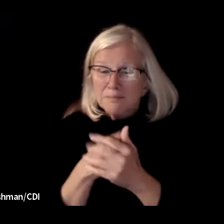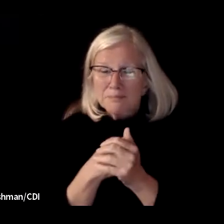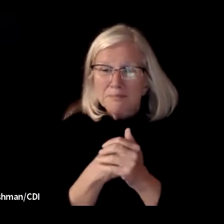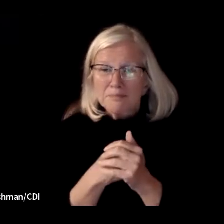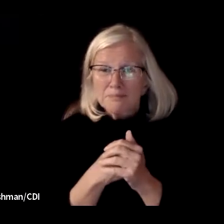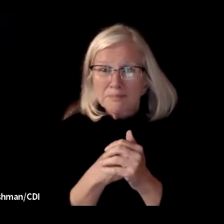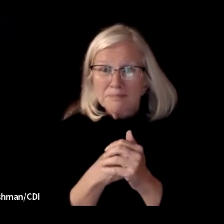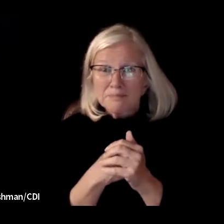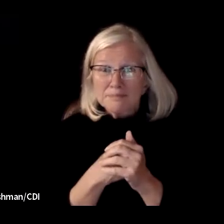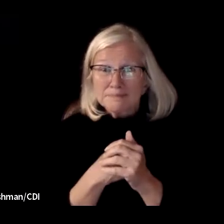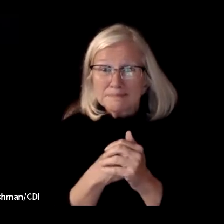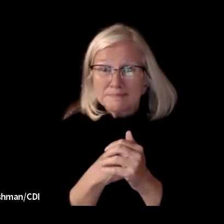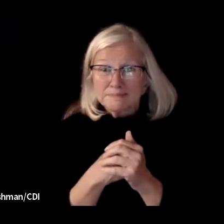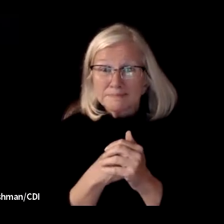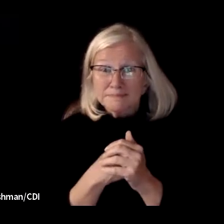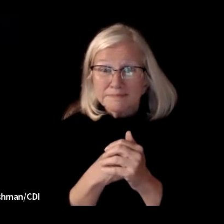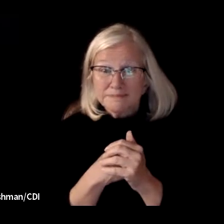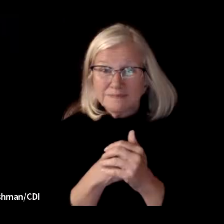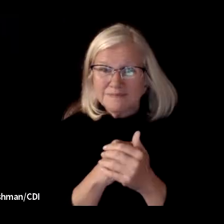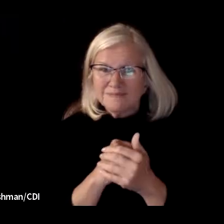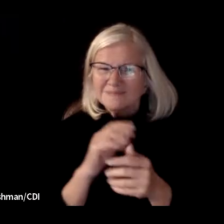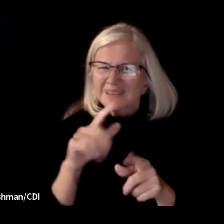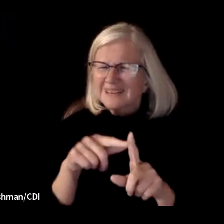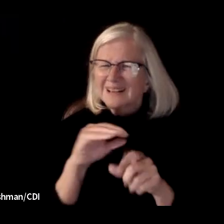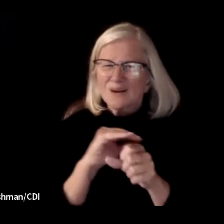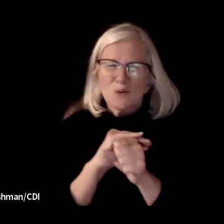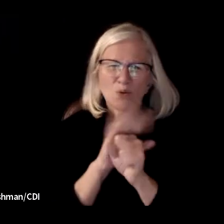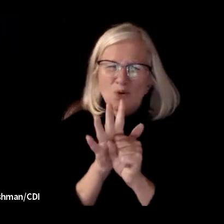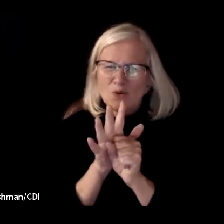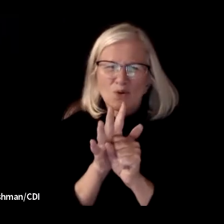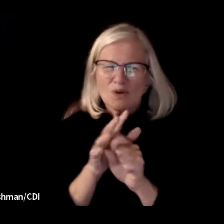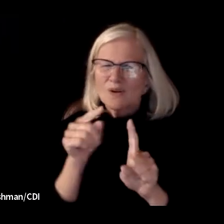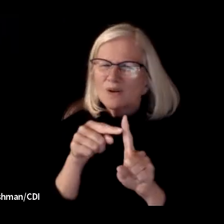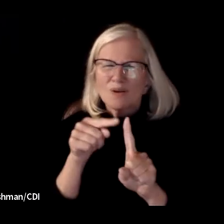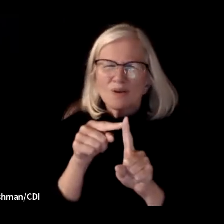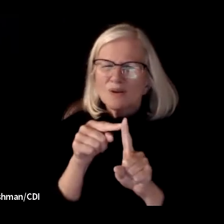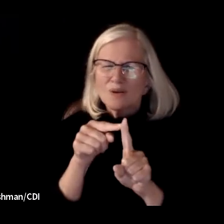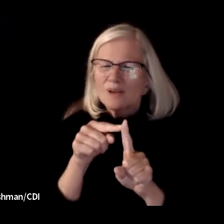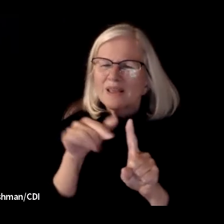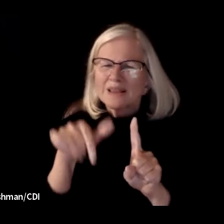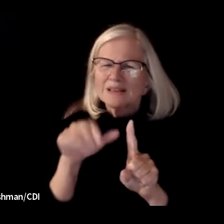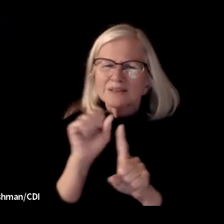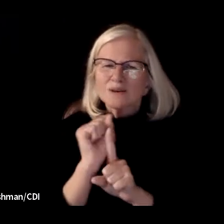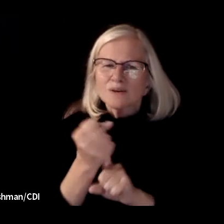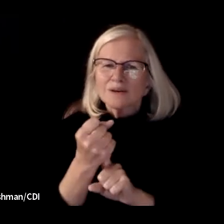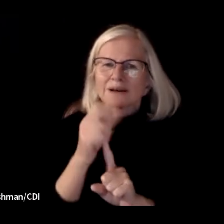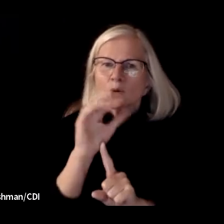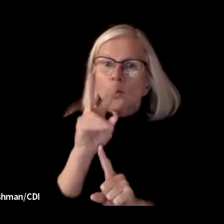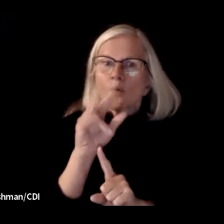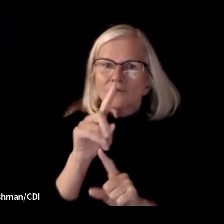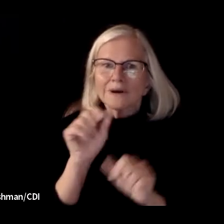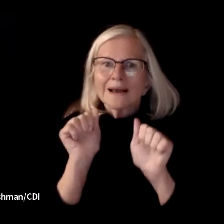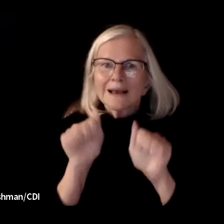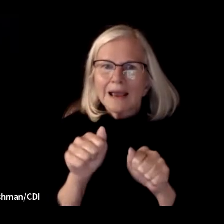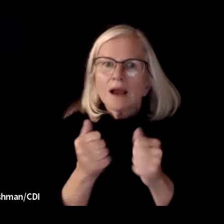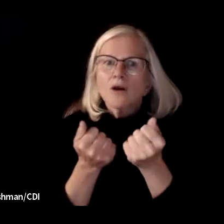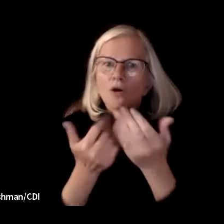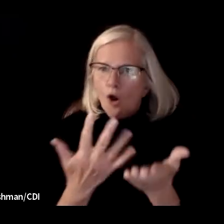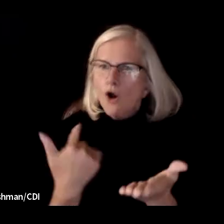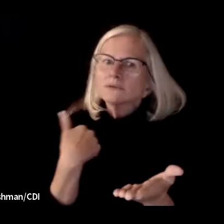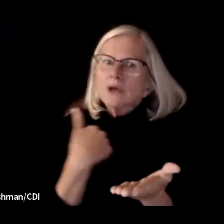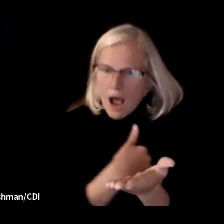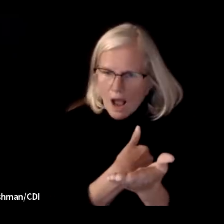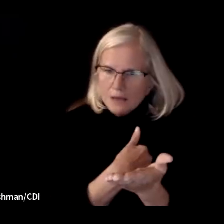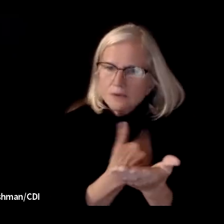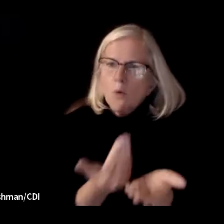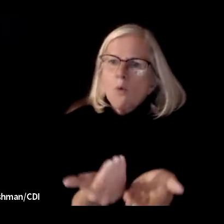of us, COVID is not the primary cause of the current situation, it is the thing that could put us over the top. And so we need everyone to do